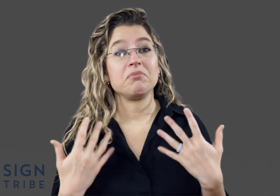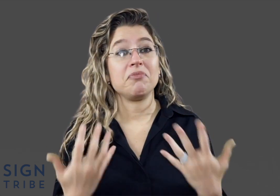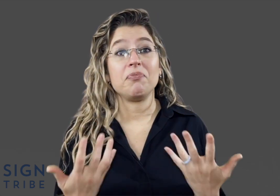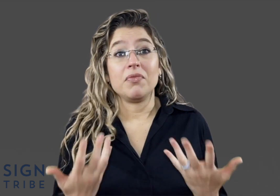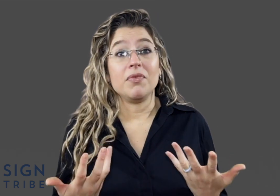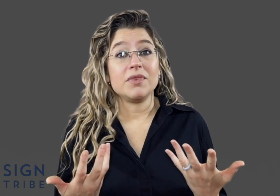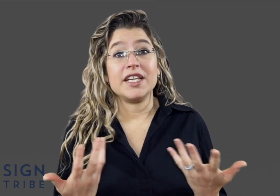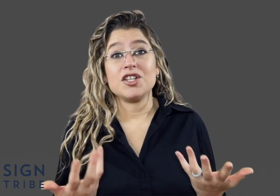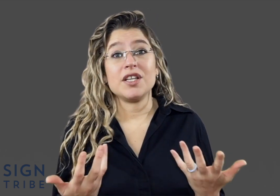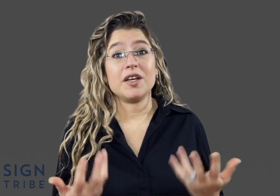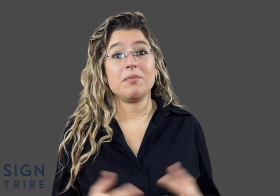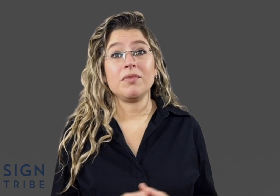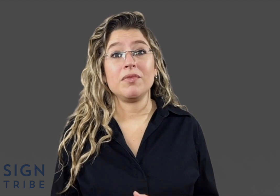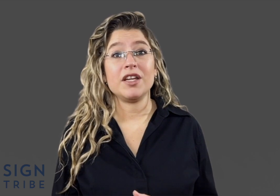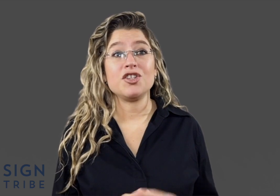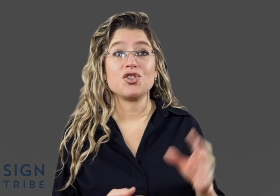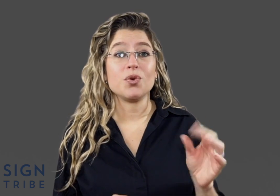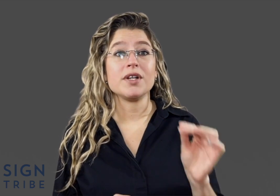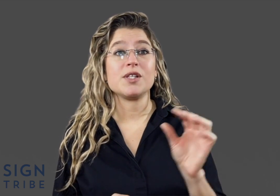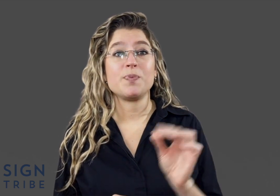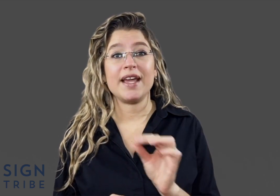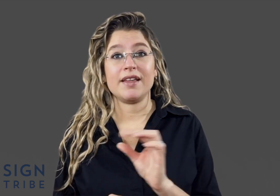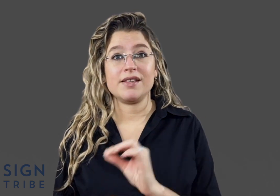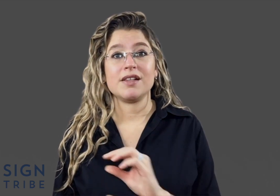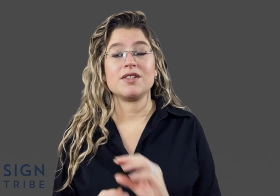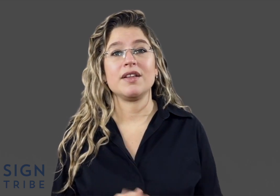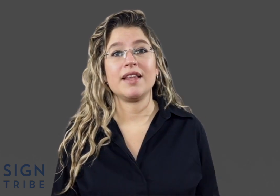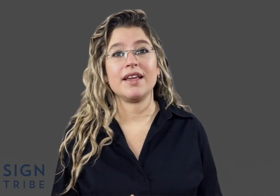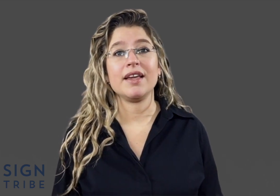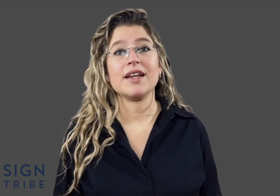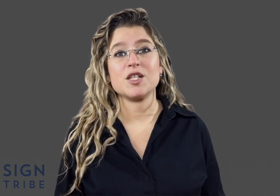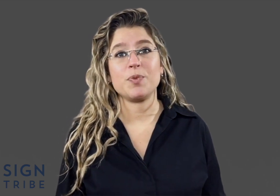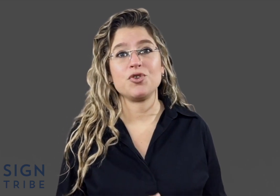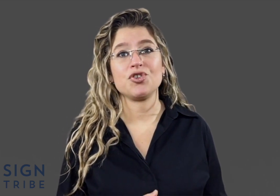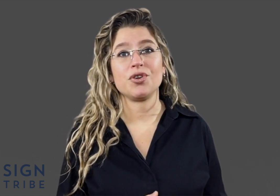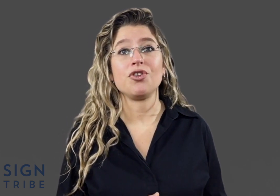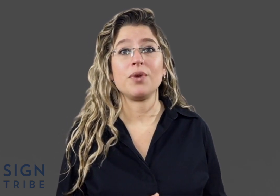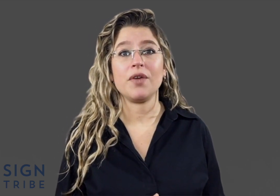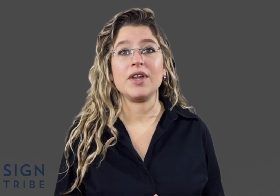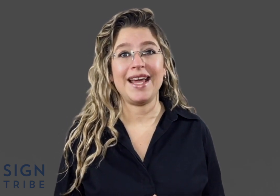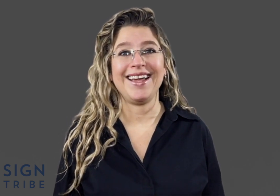teach them in short spans so that they can get exposure throughout the day.